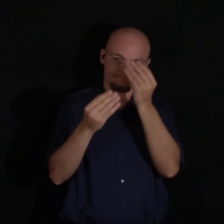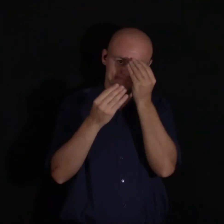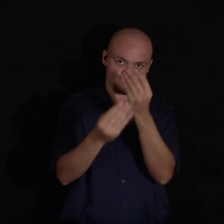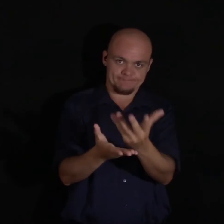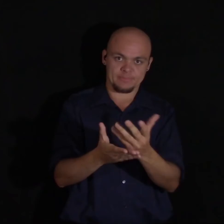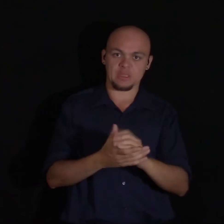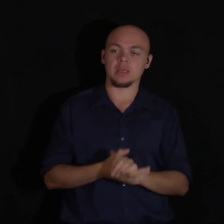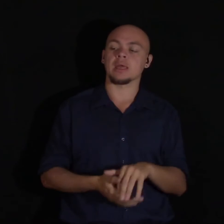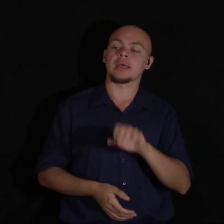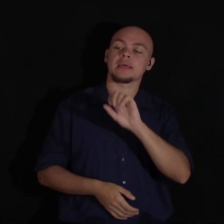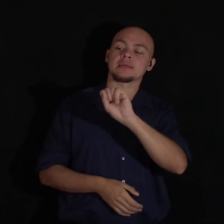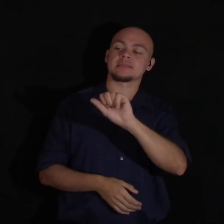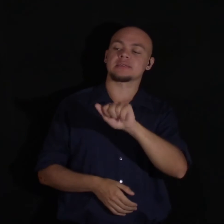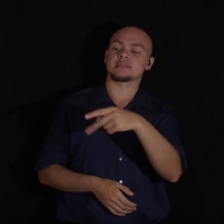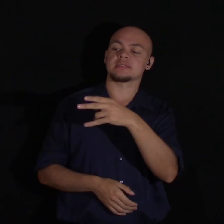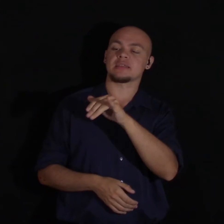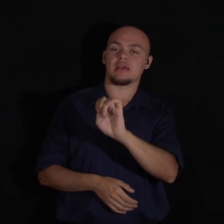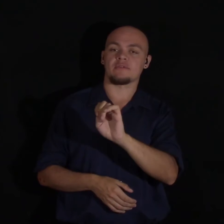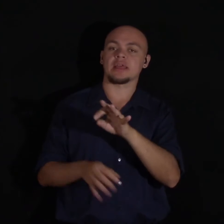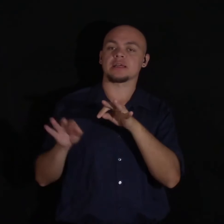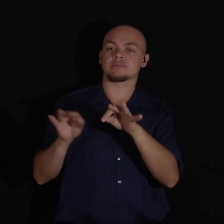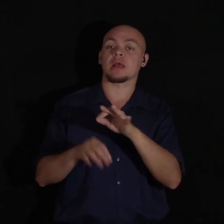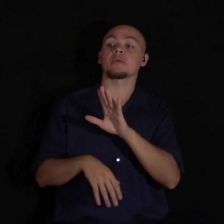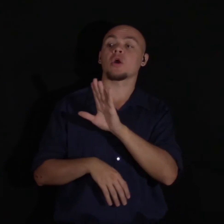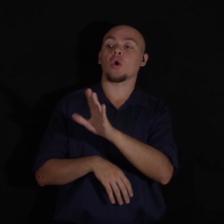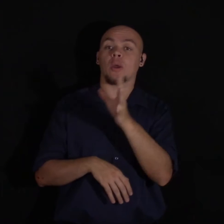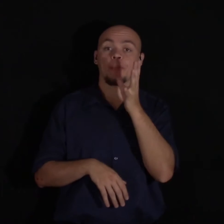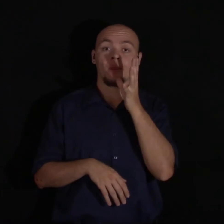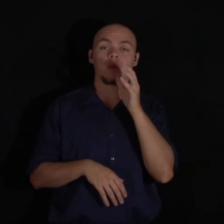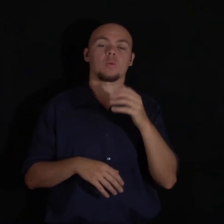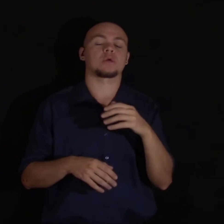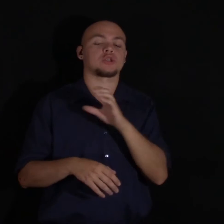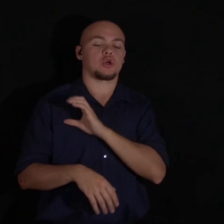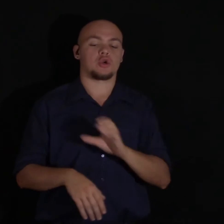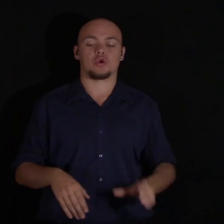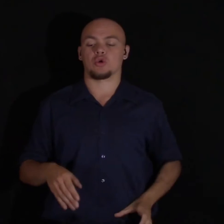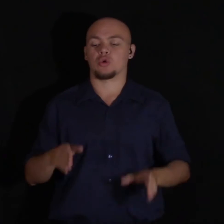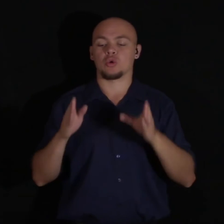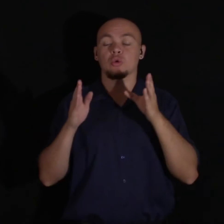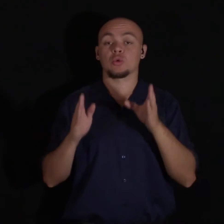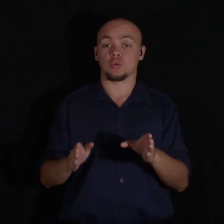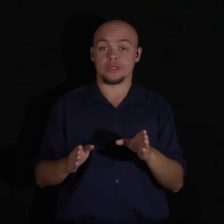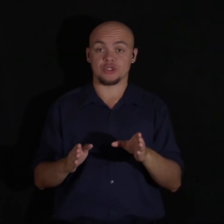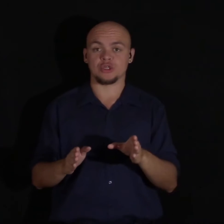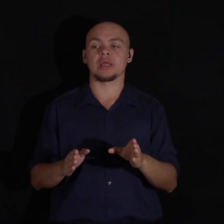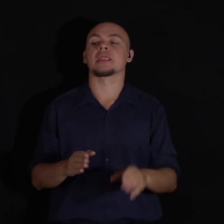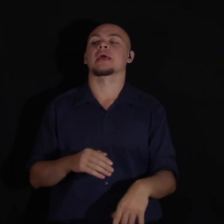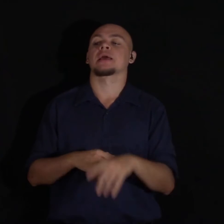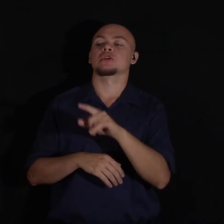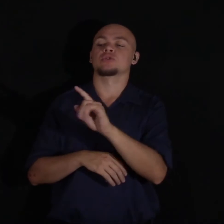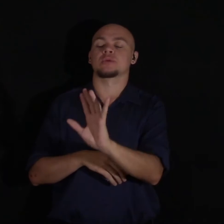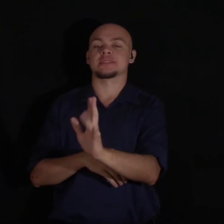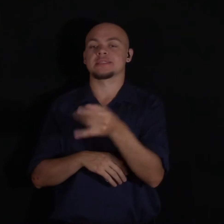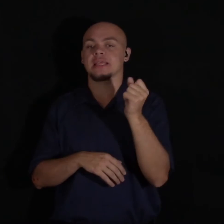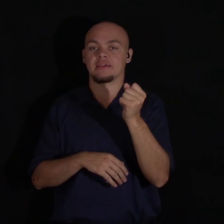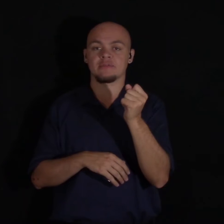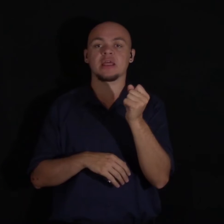Safie related that her mother was a Christian Arab, seized and made a slave by the Turks. Recommended by her